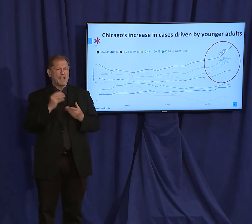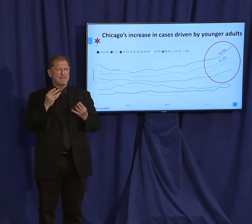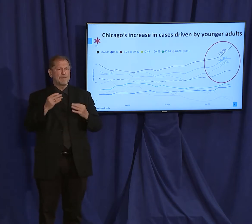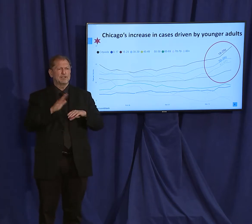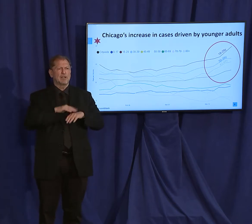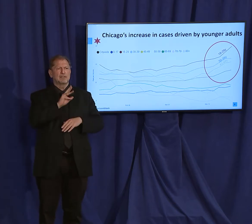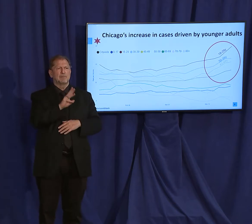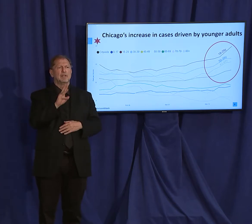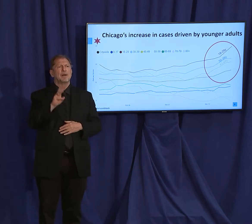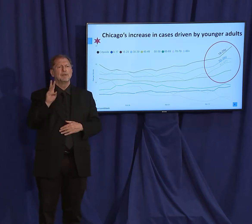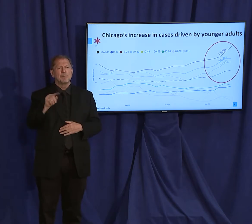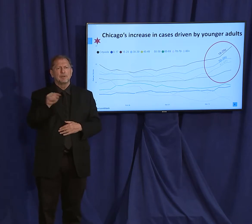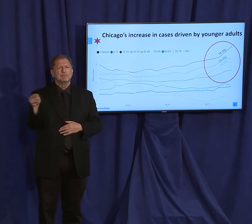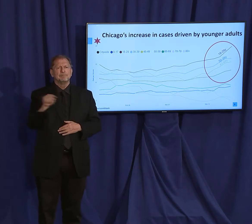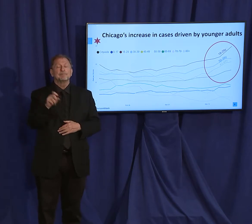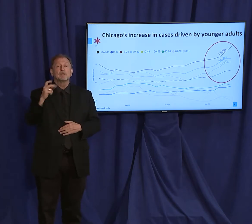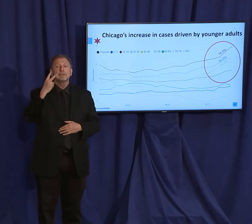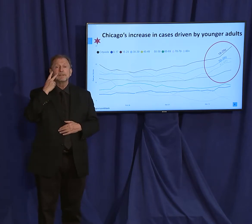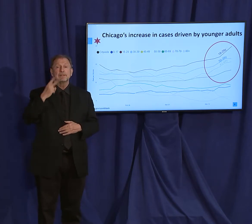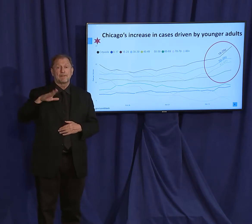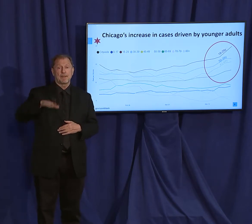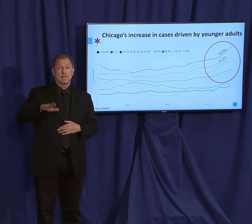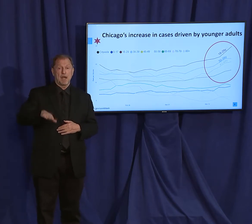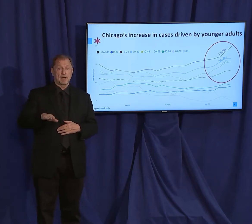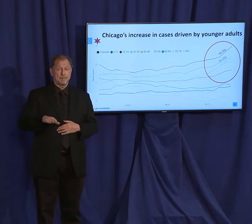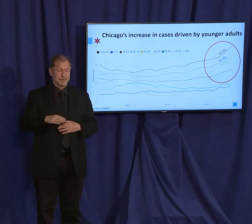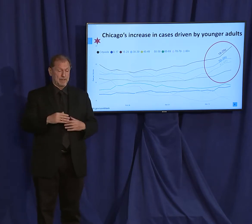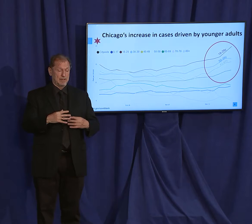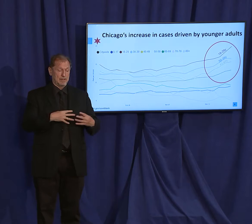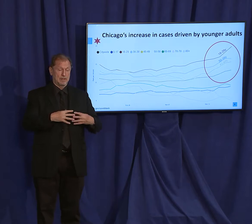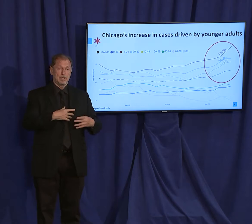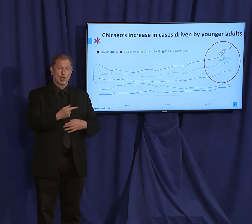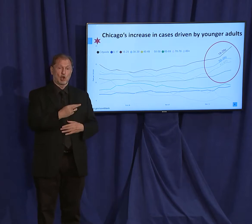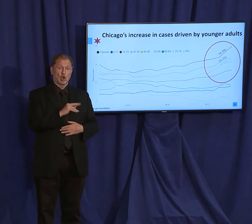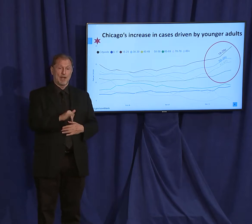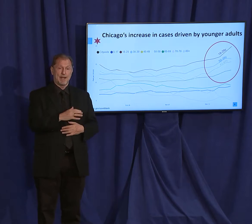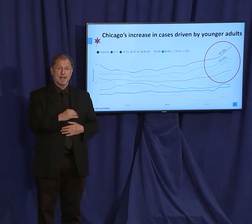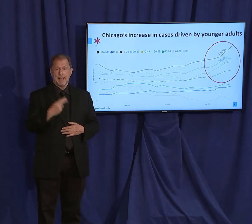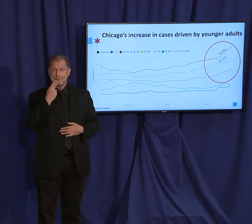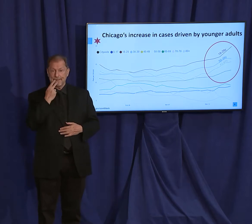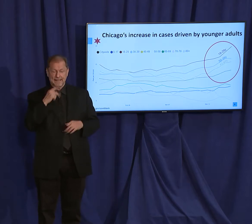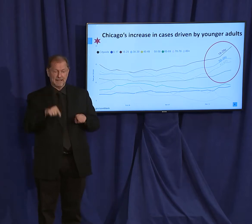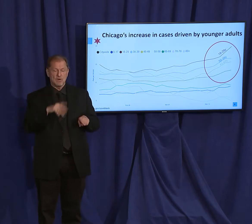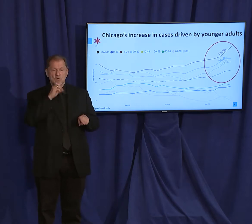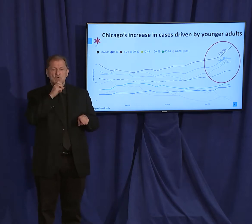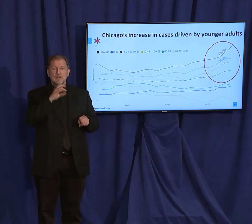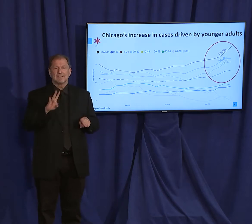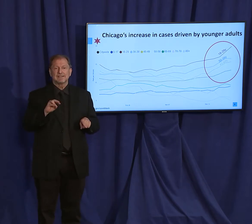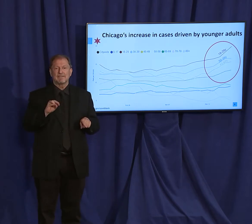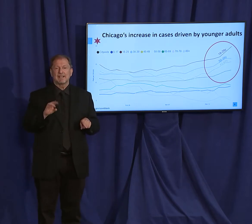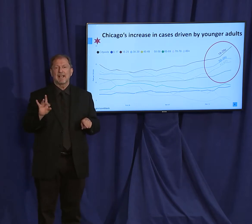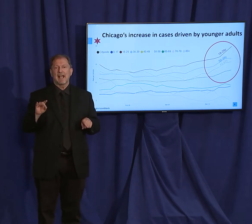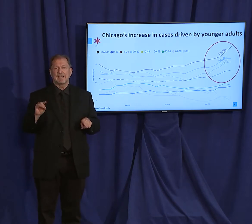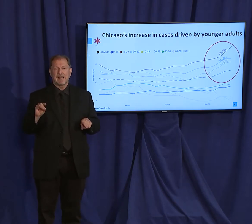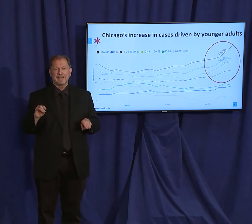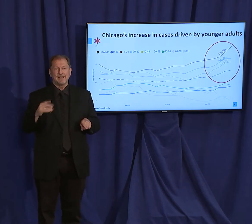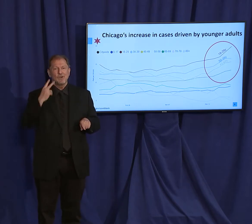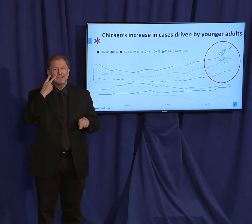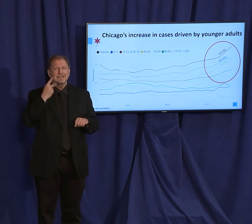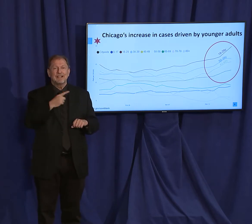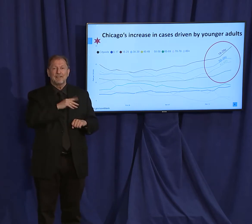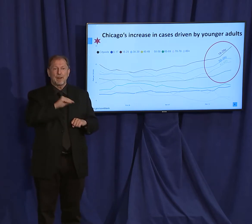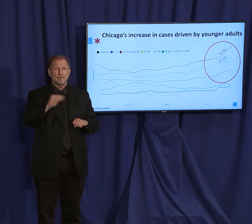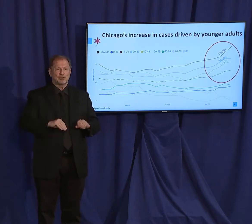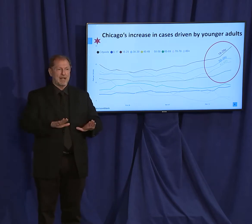on our website, at the bottom there in the gray and the pink, those are our people in our 70s and our 80s, and we are seeing case rates broadly